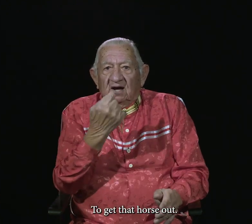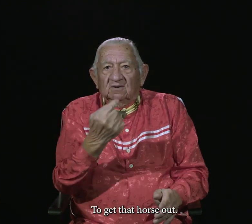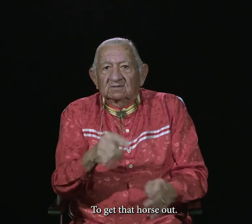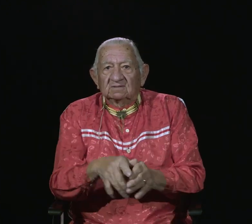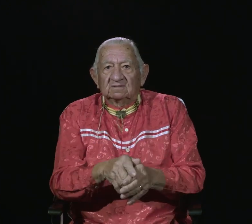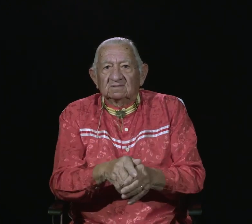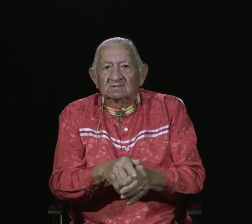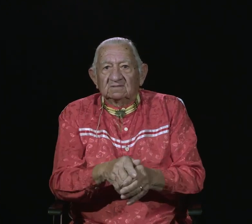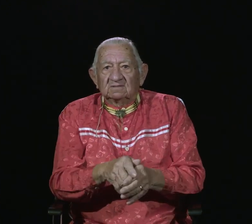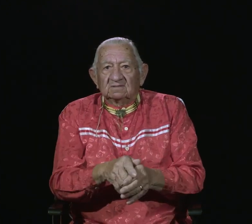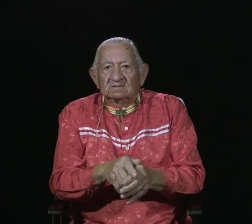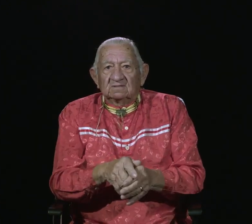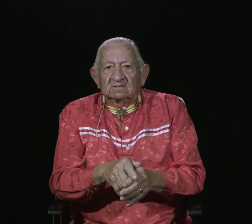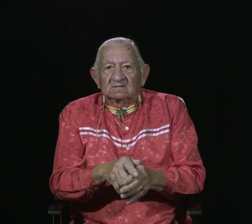out.